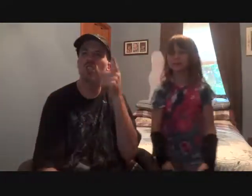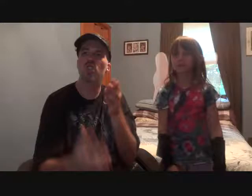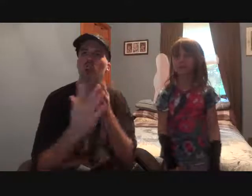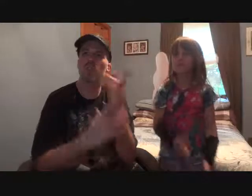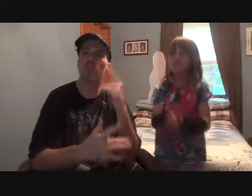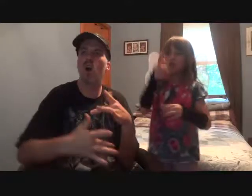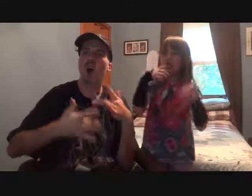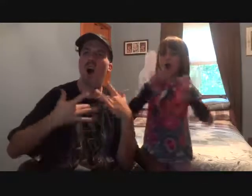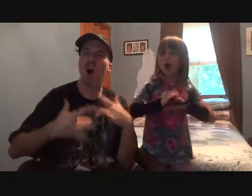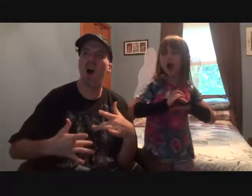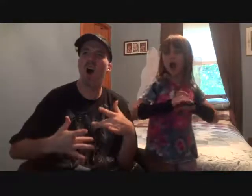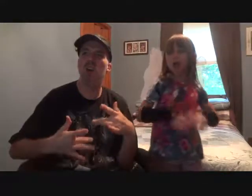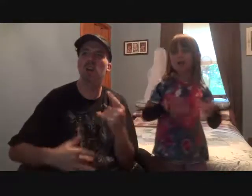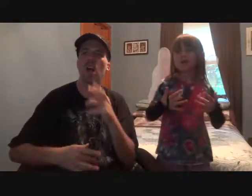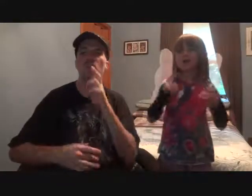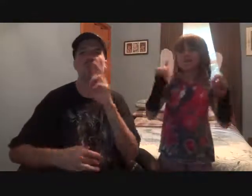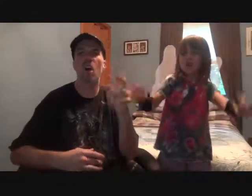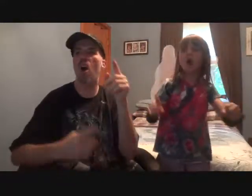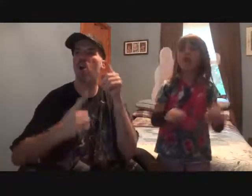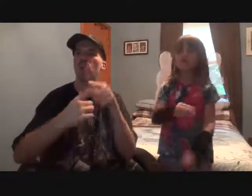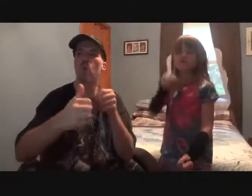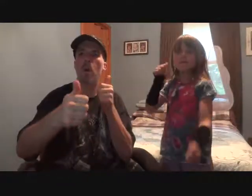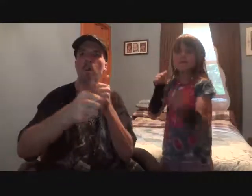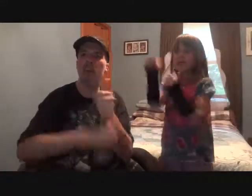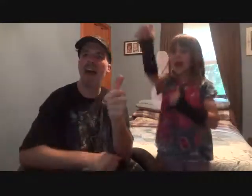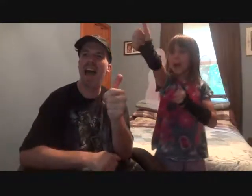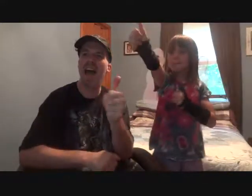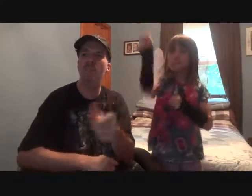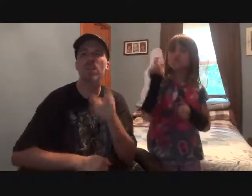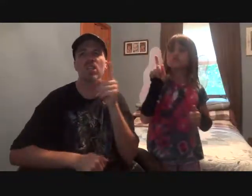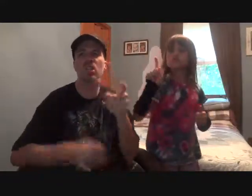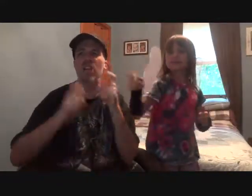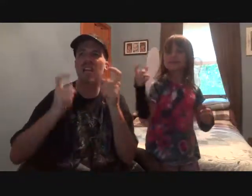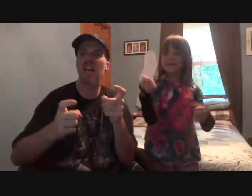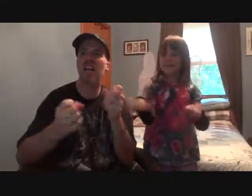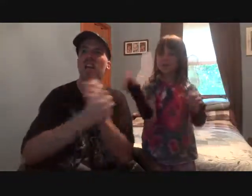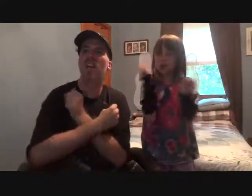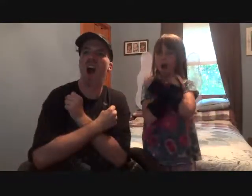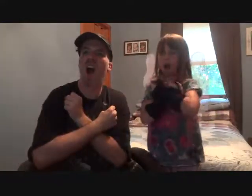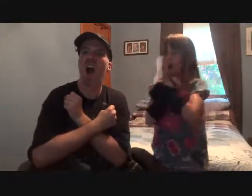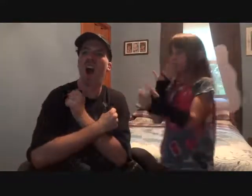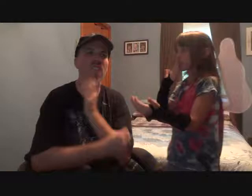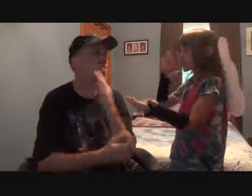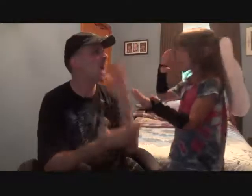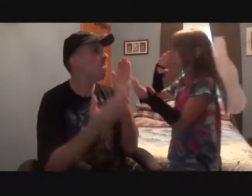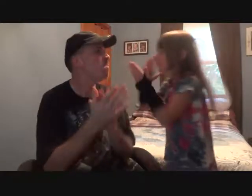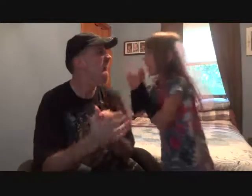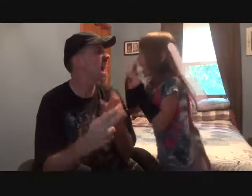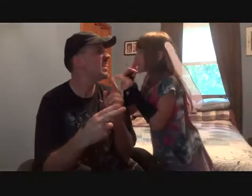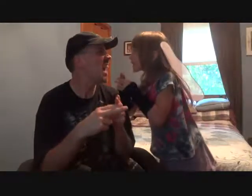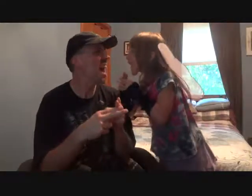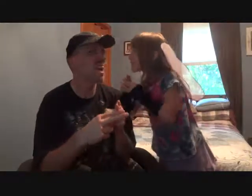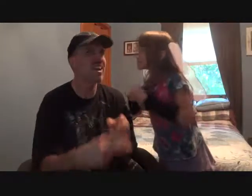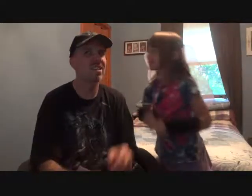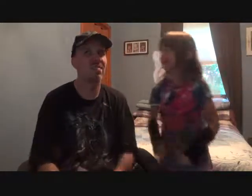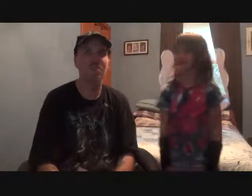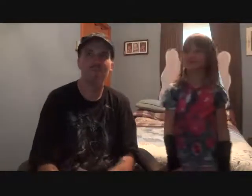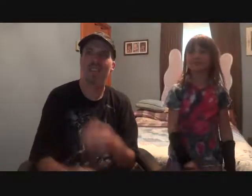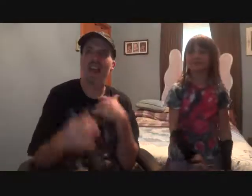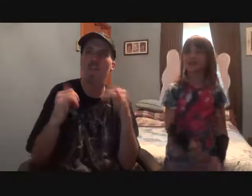Shout to the heart, and you're too vague, you need love, a bad name. I